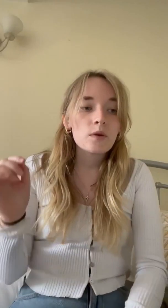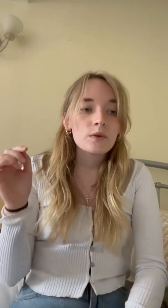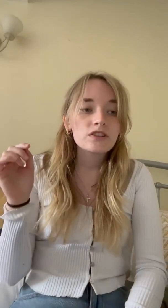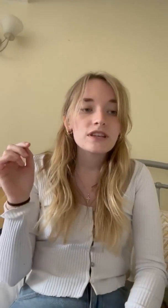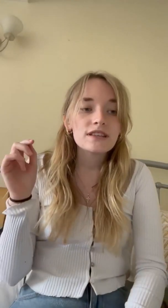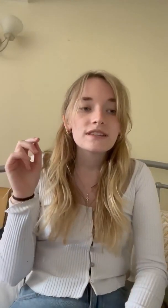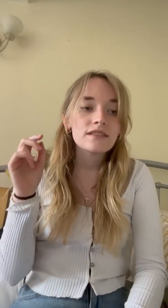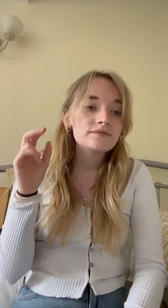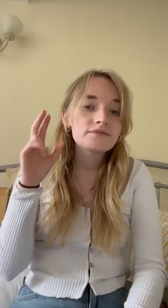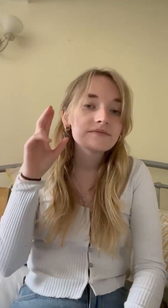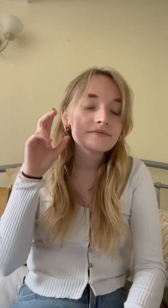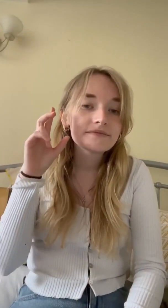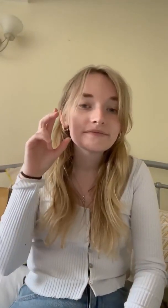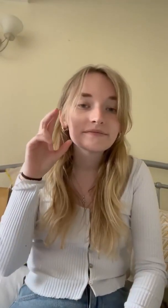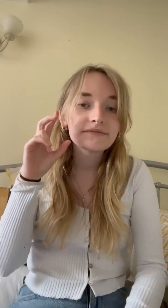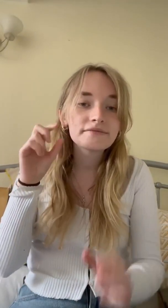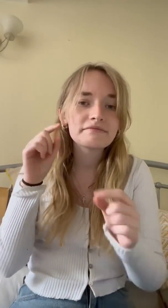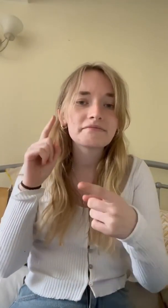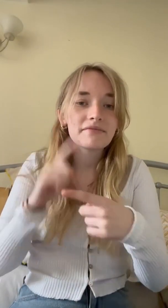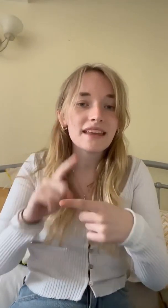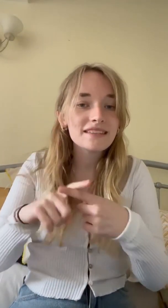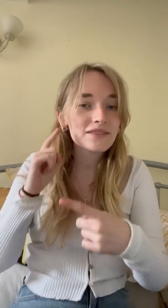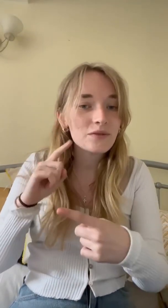which is this, talk,